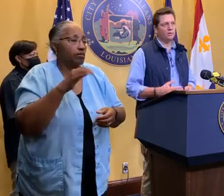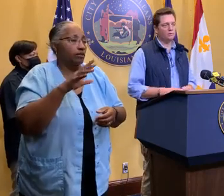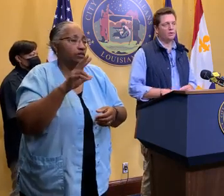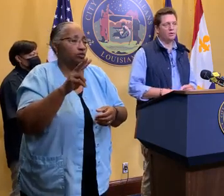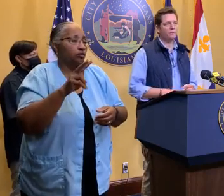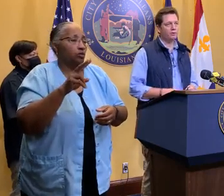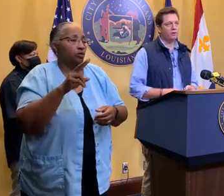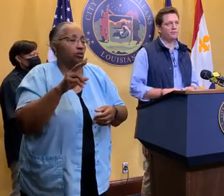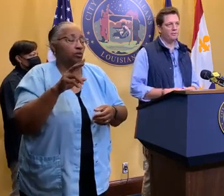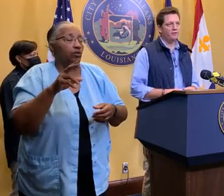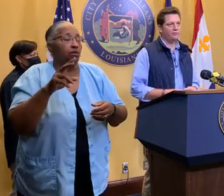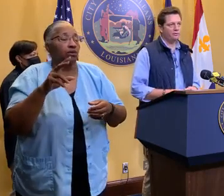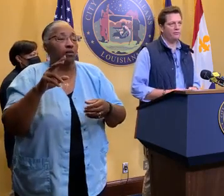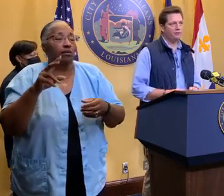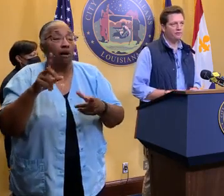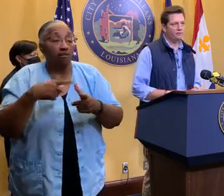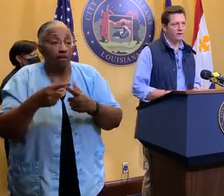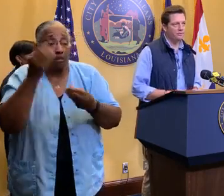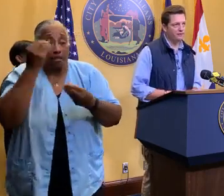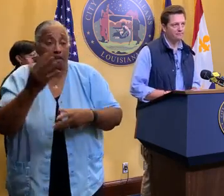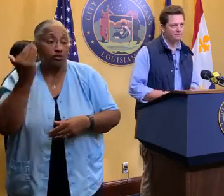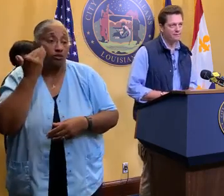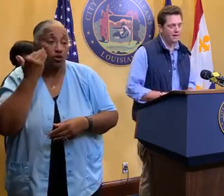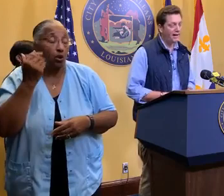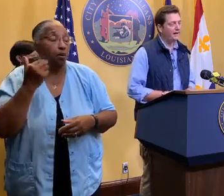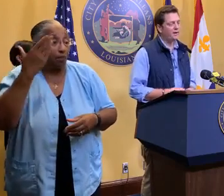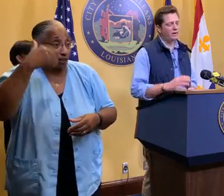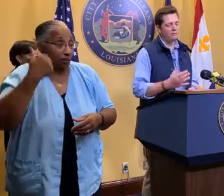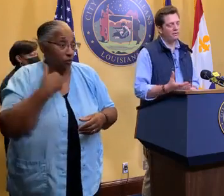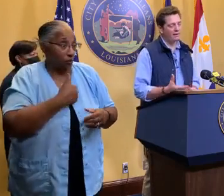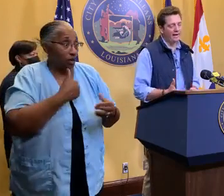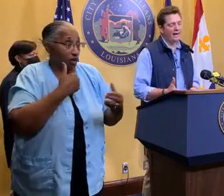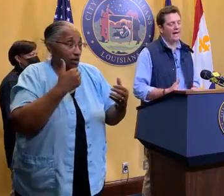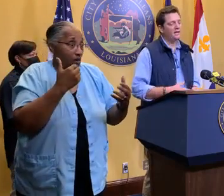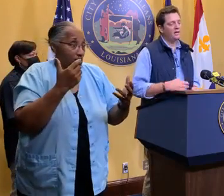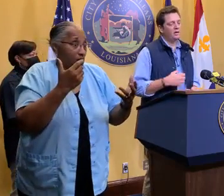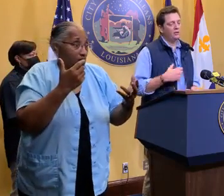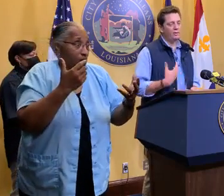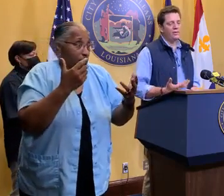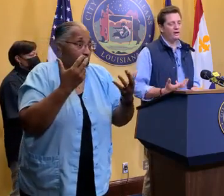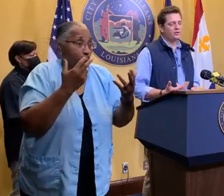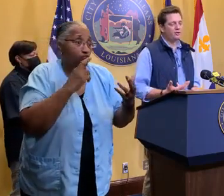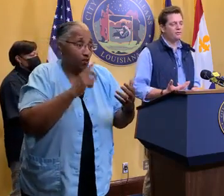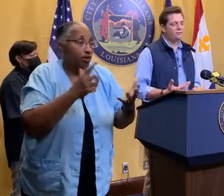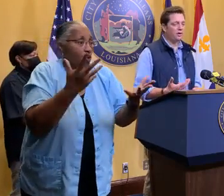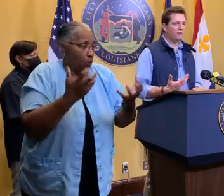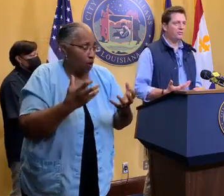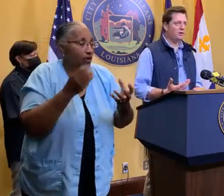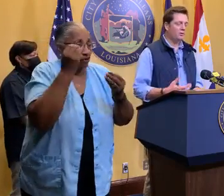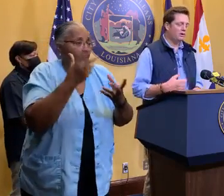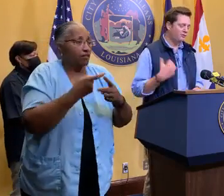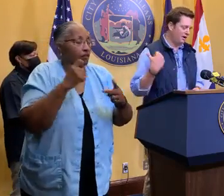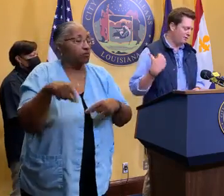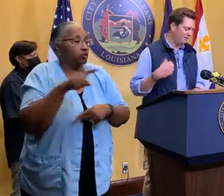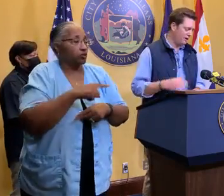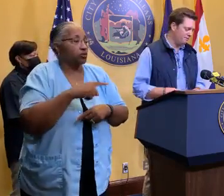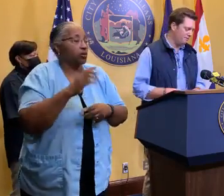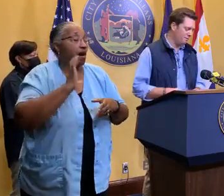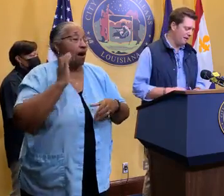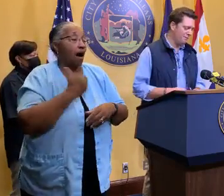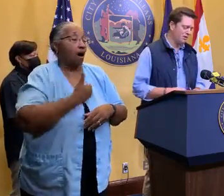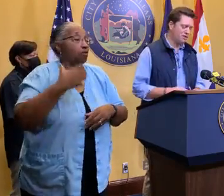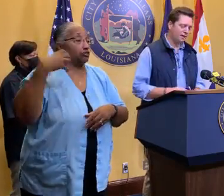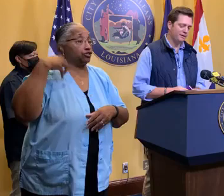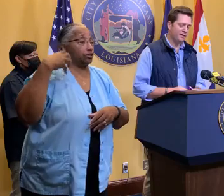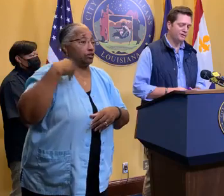we're looking for good information from folks as time goes on. And if I can add, one thing our chief of Parks and Parkways, as